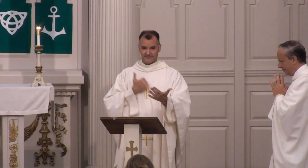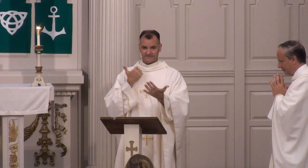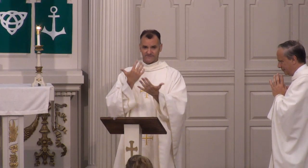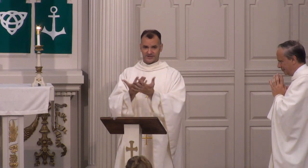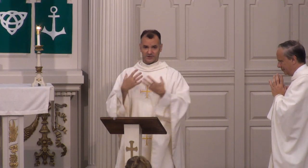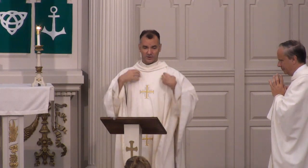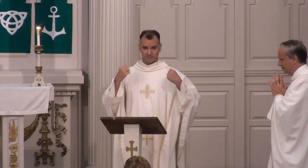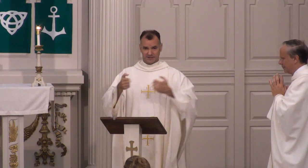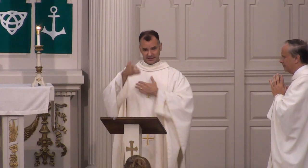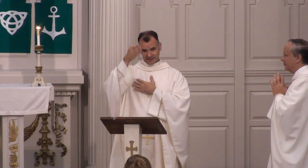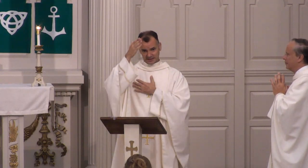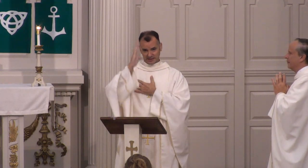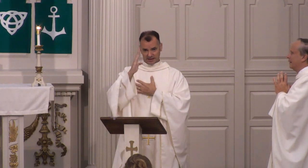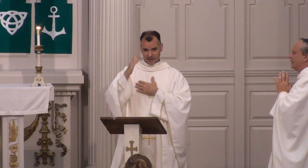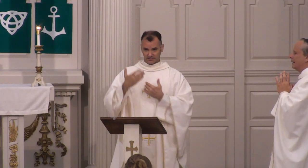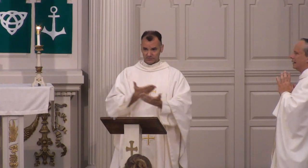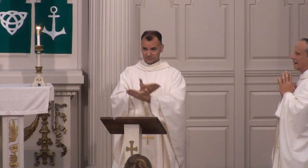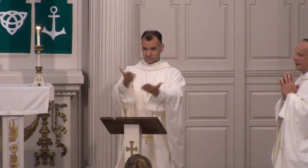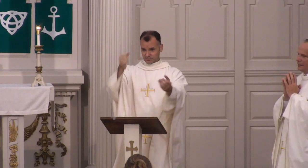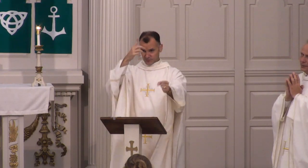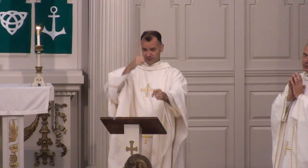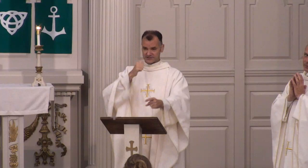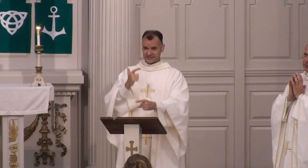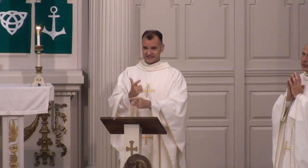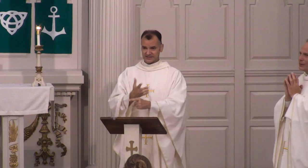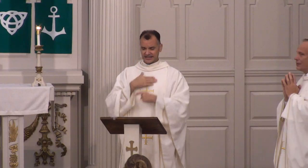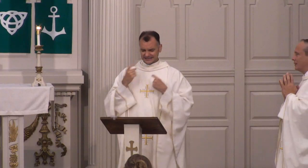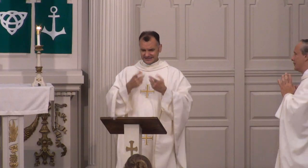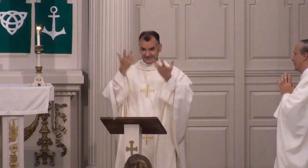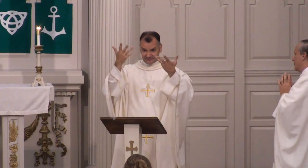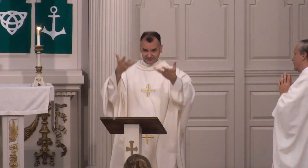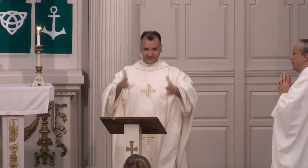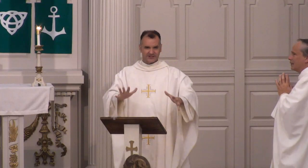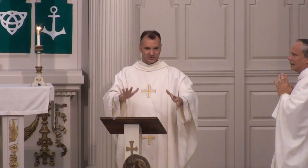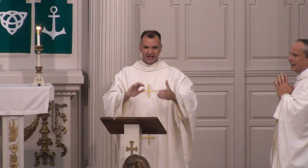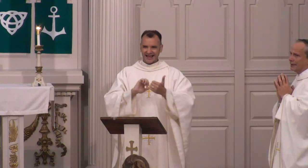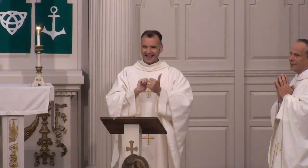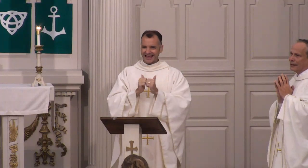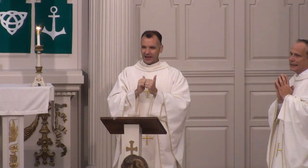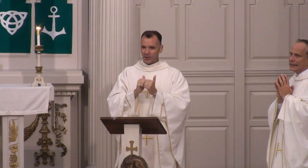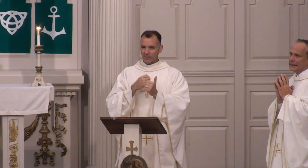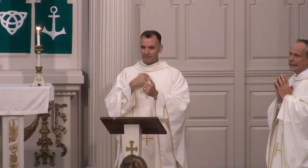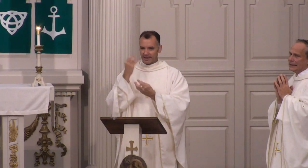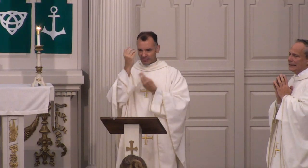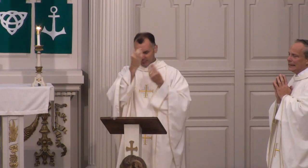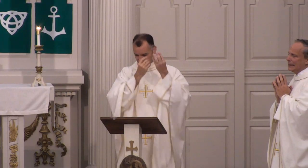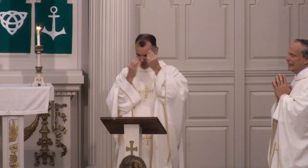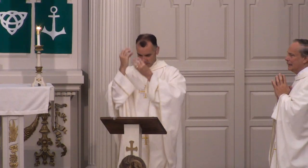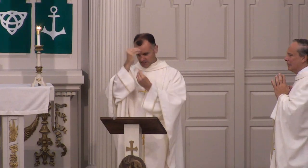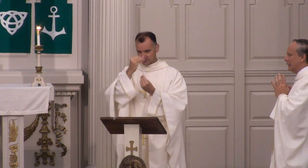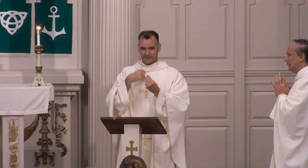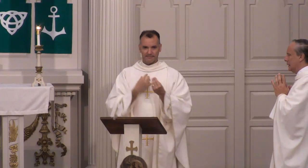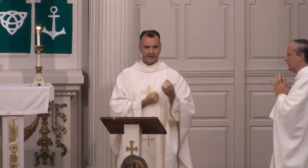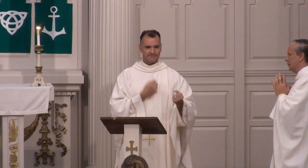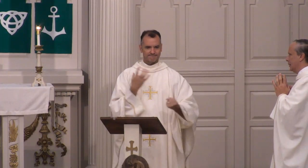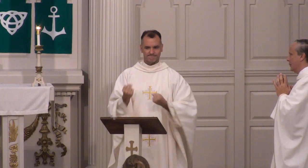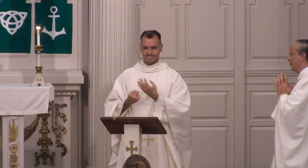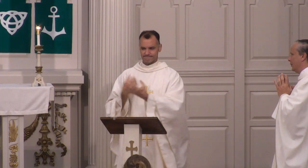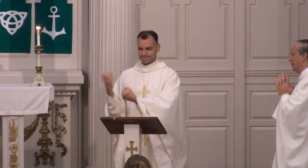I confess to Almighty God and to you, my brothers and sisters, that I have greatly sinned in my thoughts and in my words,